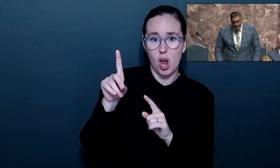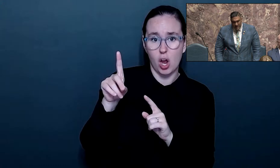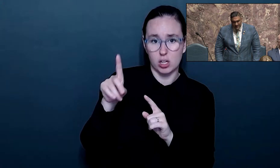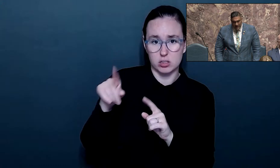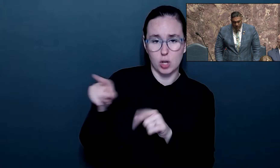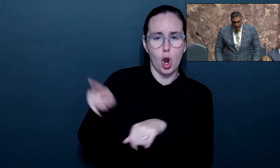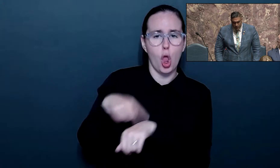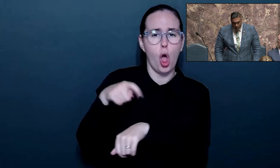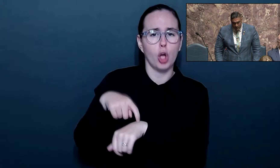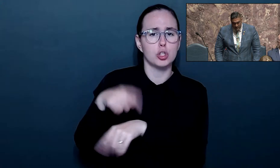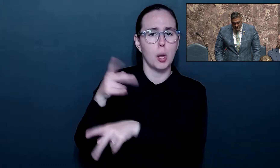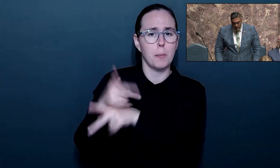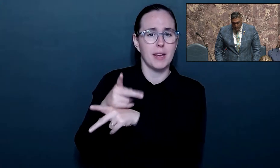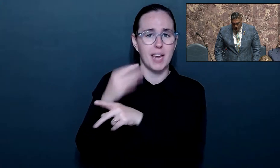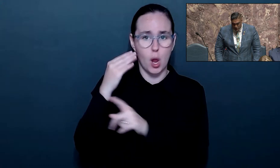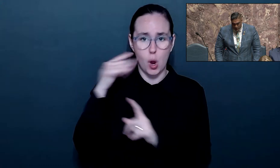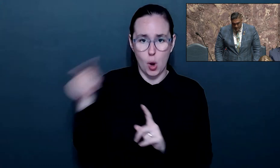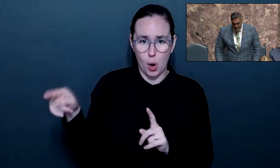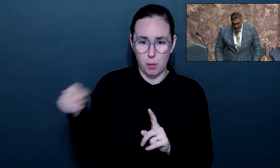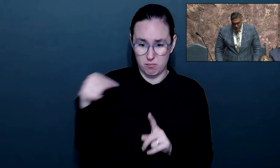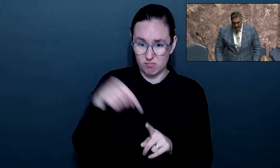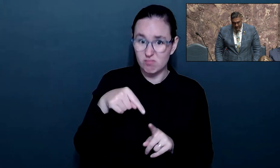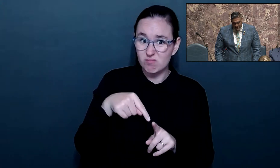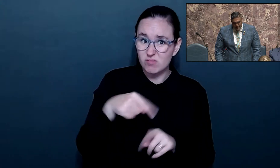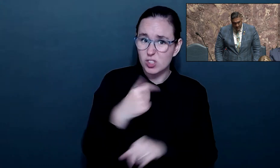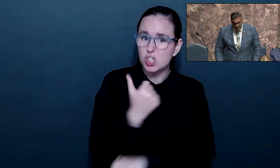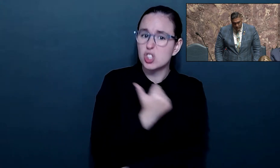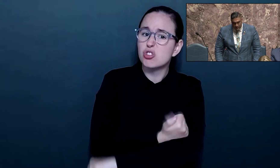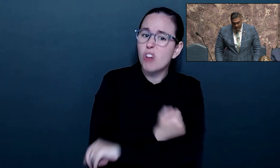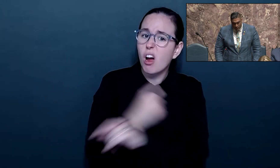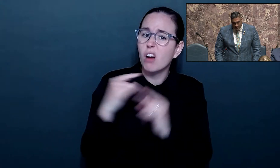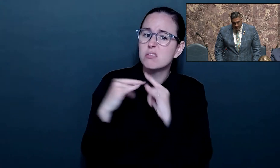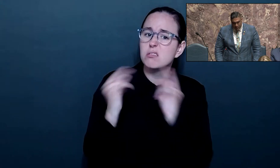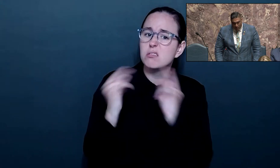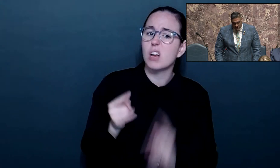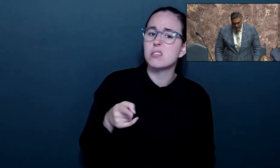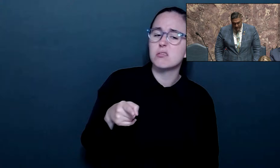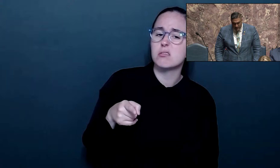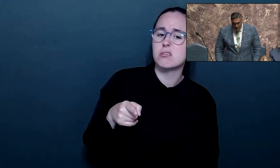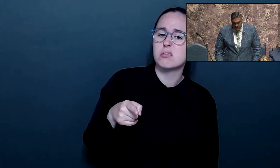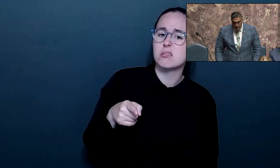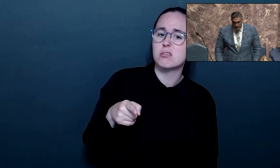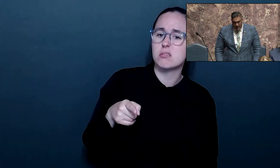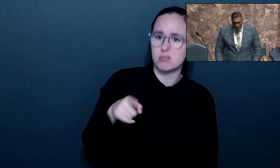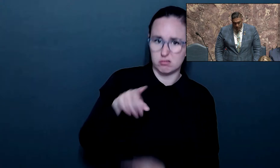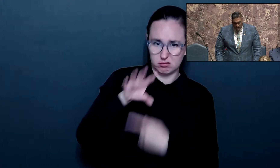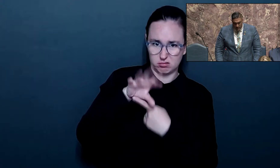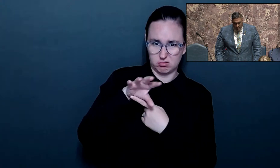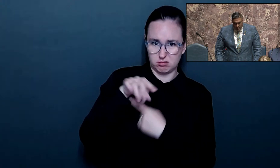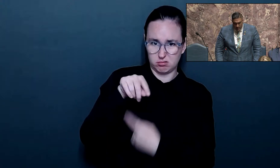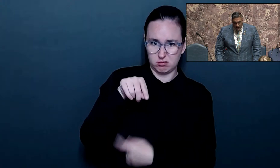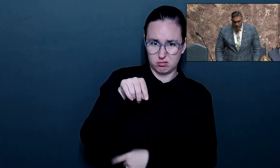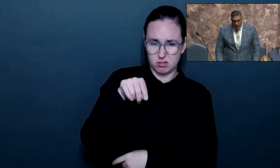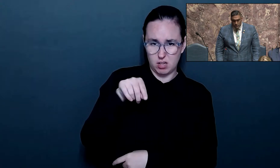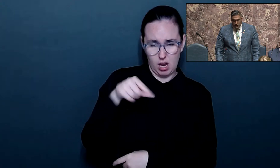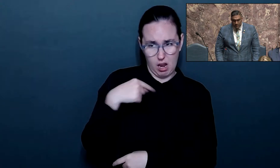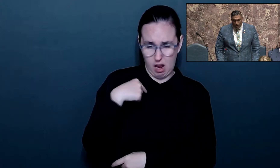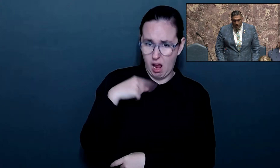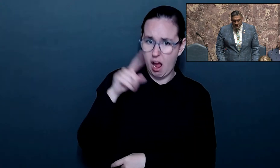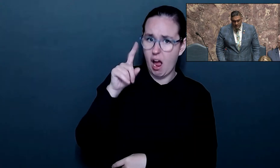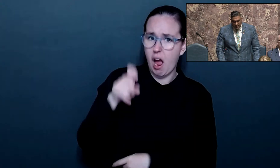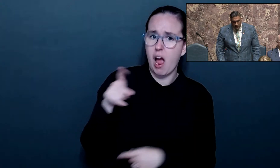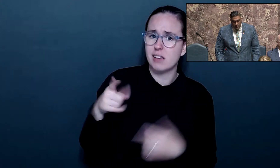"We expect health authorities whose jurisdiction it is to enforce this policy, to do that work," unquote.